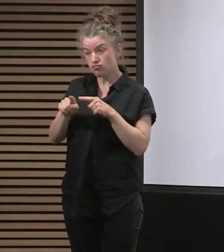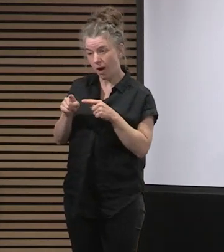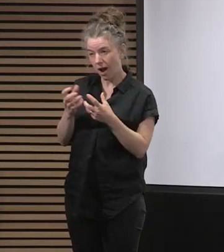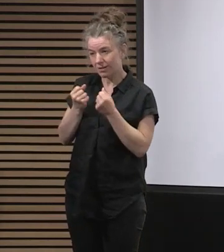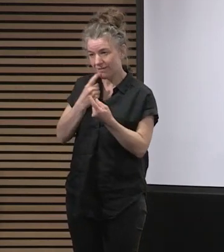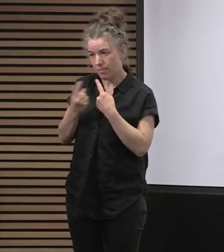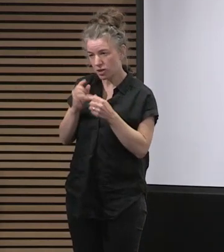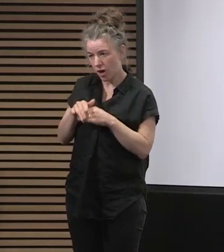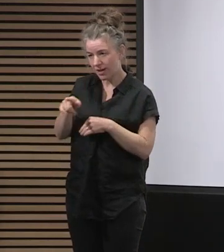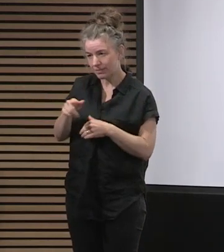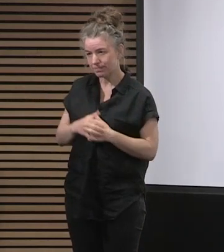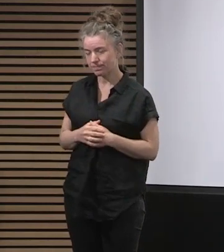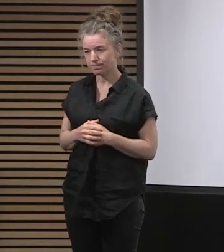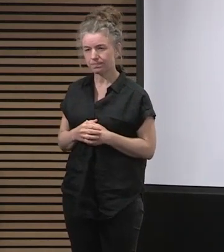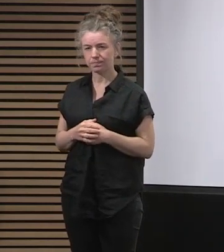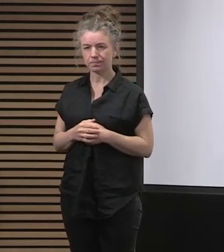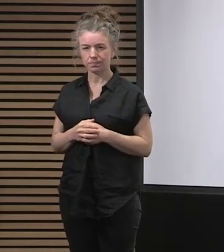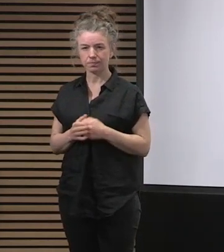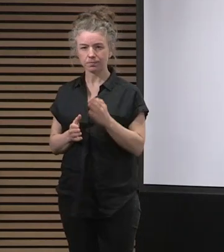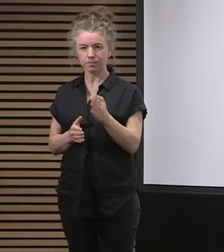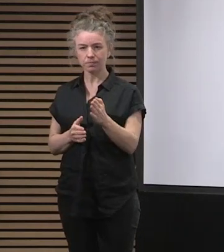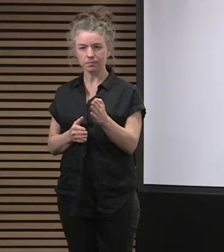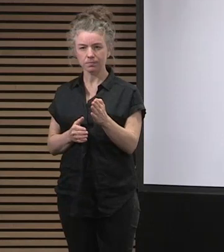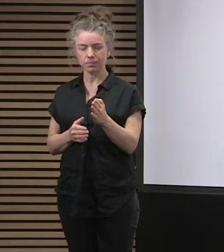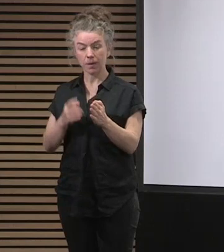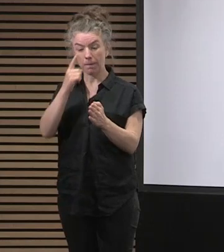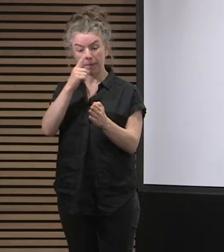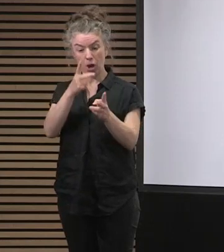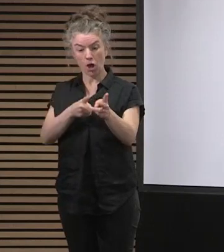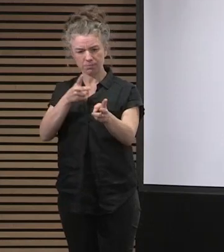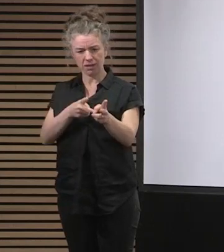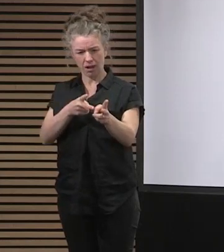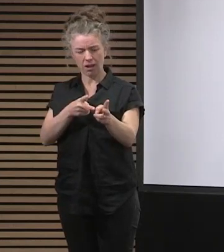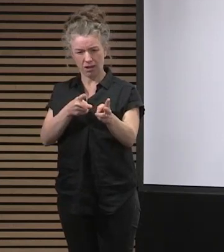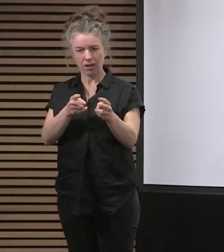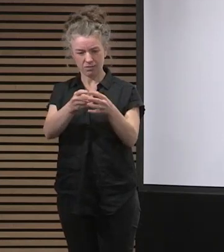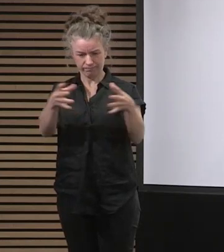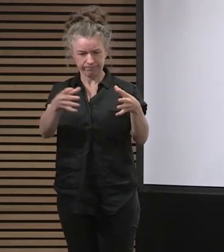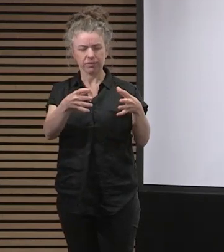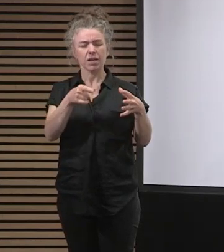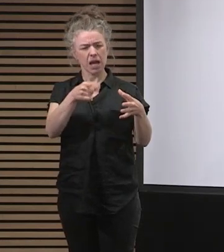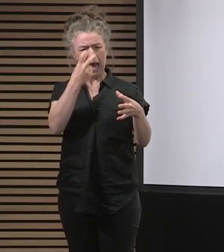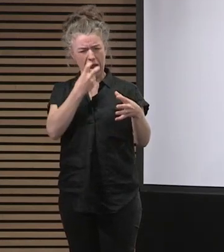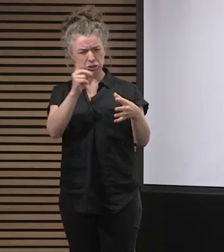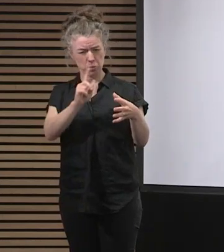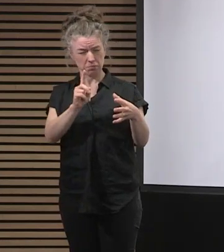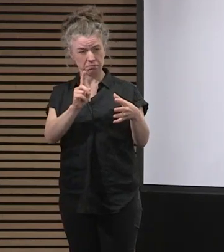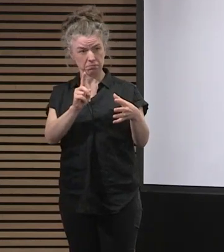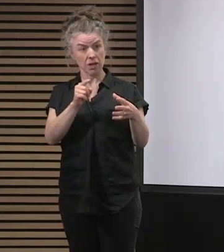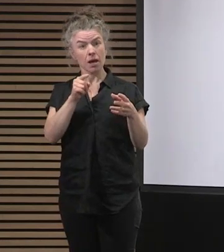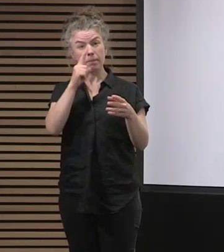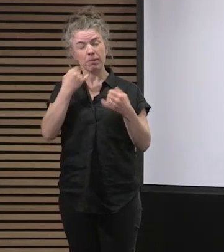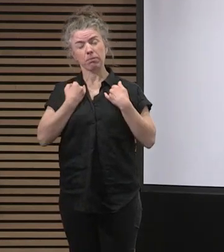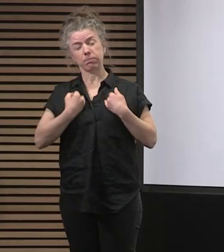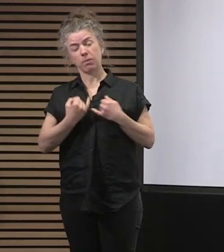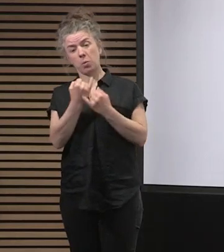Bloomfield, what are the ages of the confirmed cases in hospital, and are either of those people in ICU under the age of 50? I